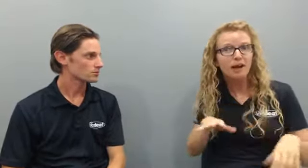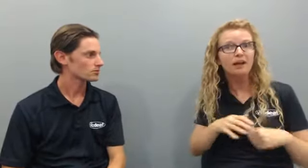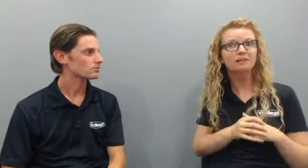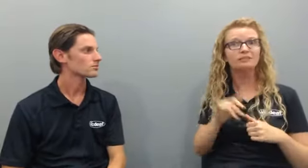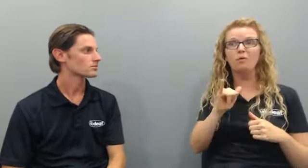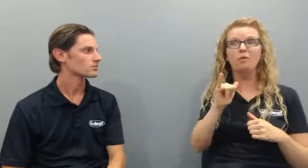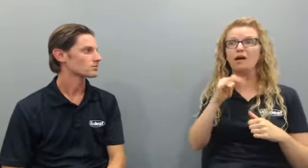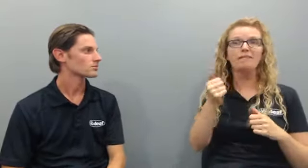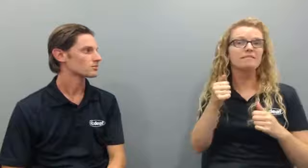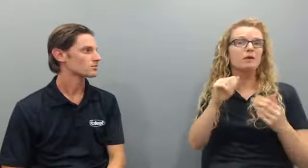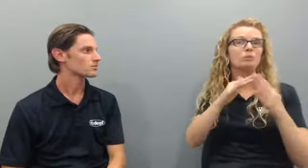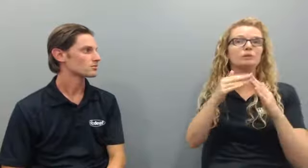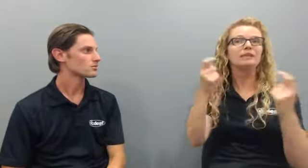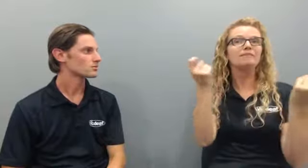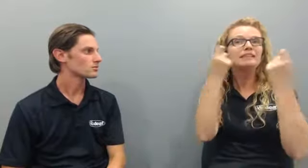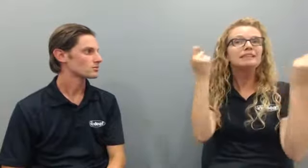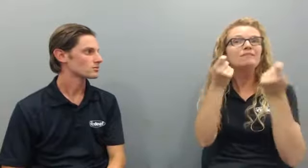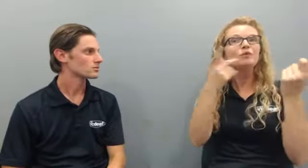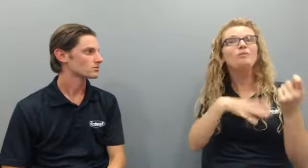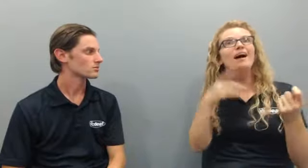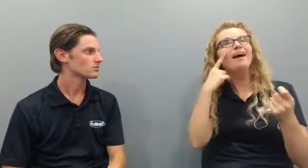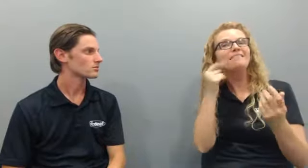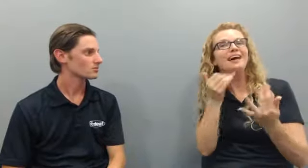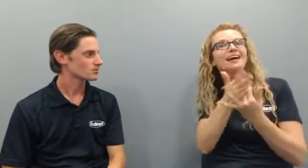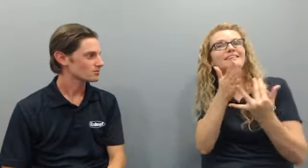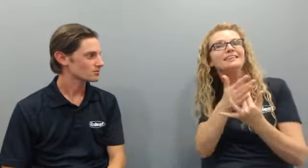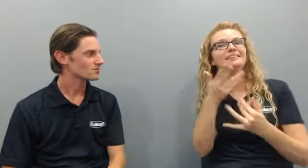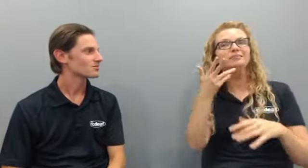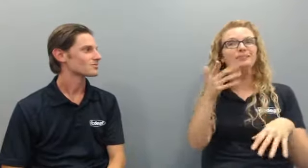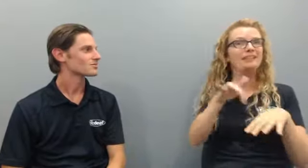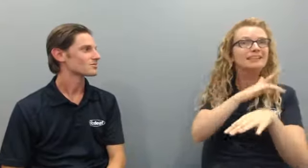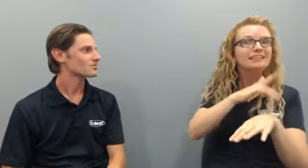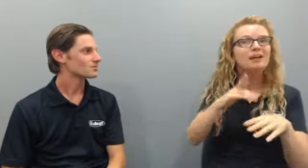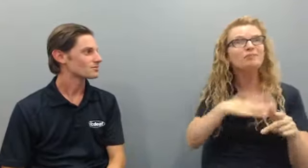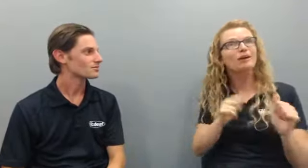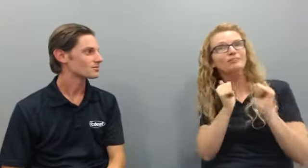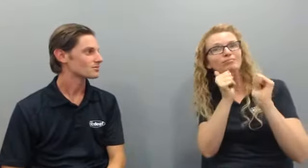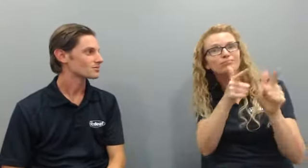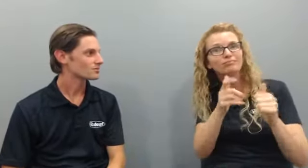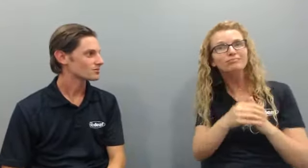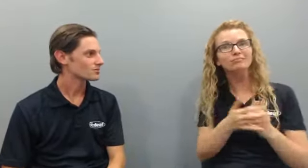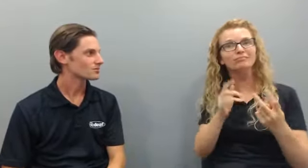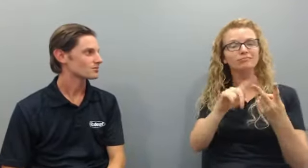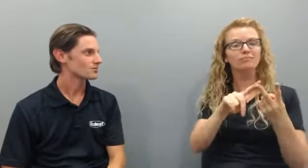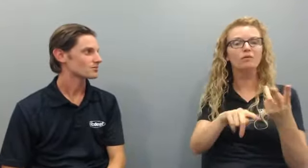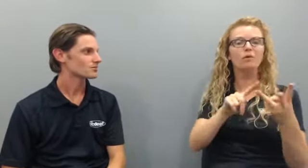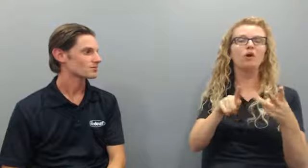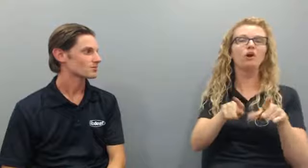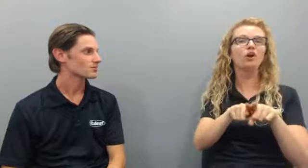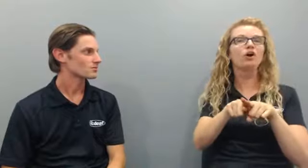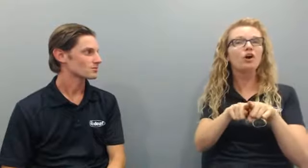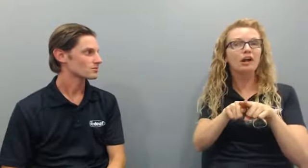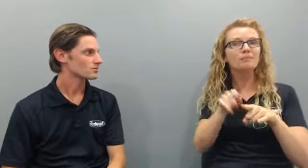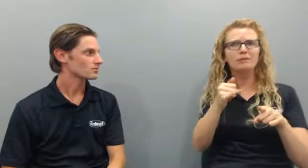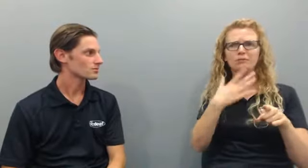family birthdays, weddings, community festivals that you want to have a look at, theatre that you want to attend. Or it may be